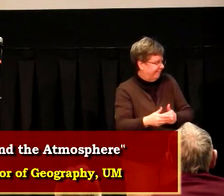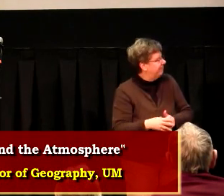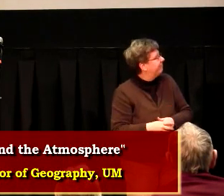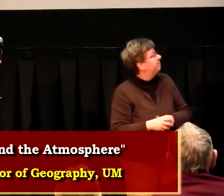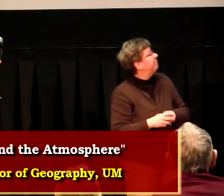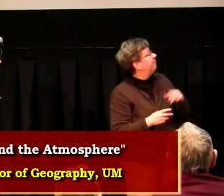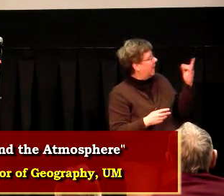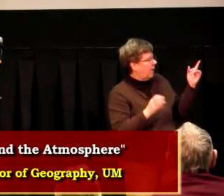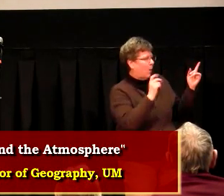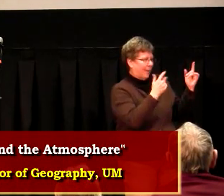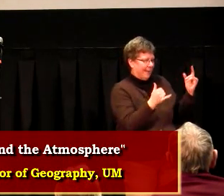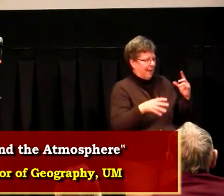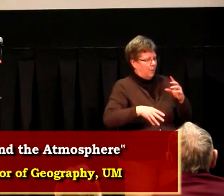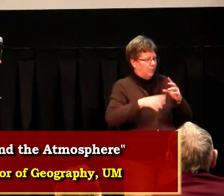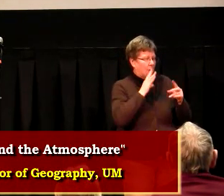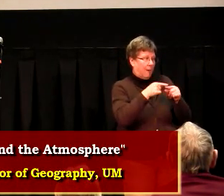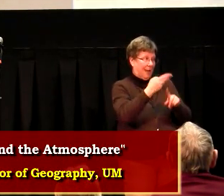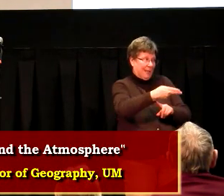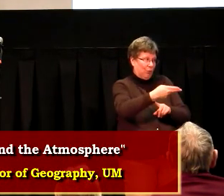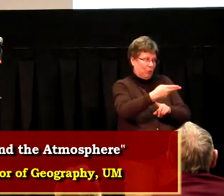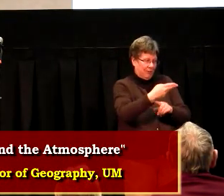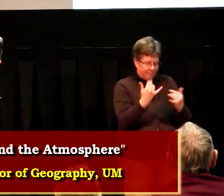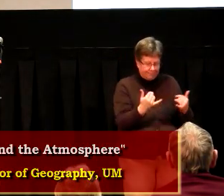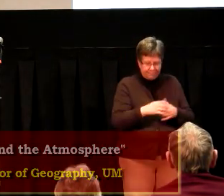So here goes the history.